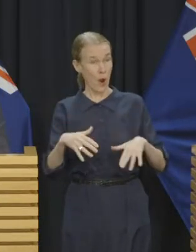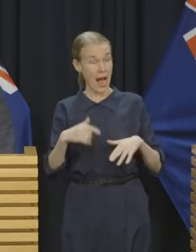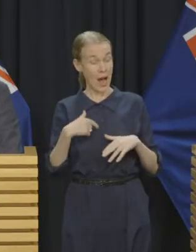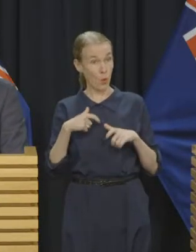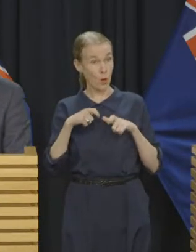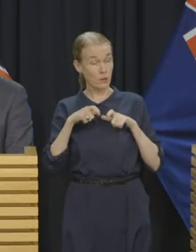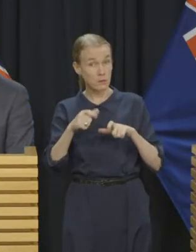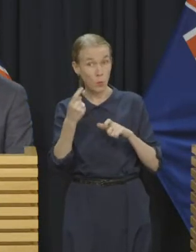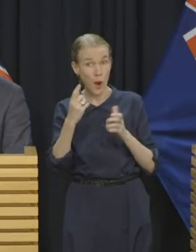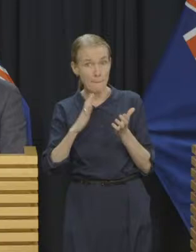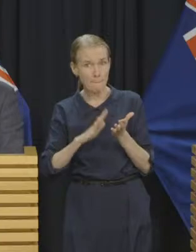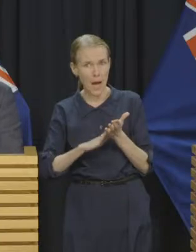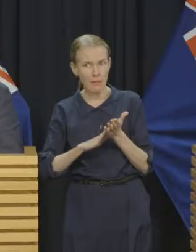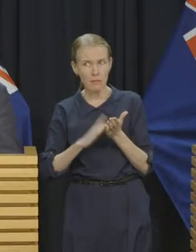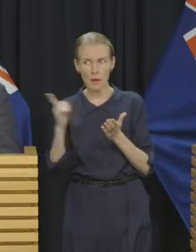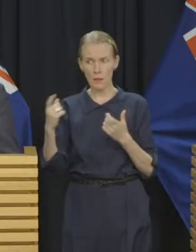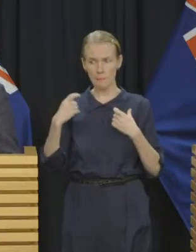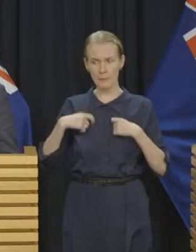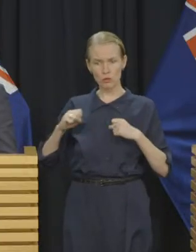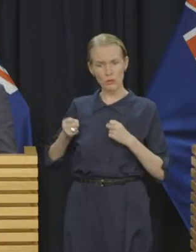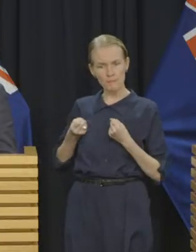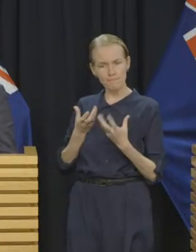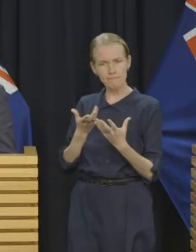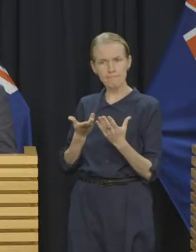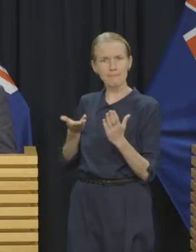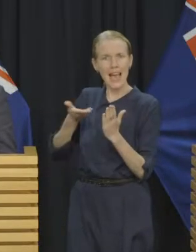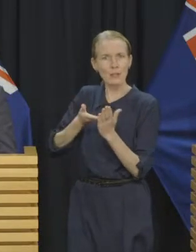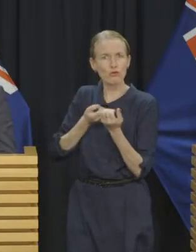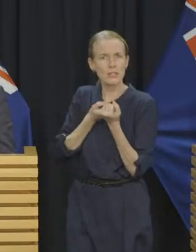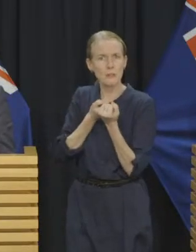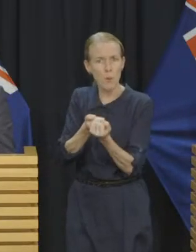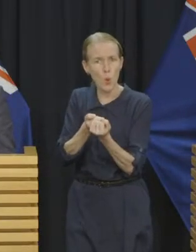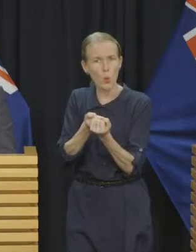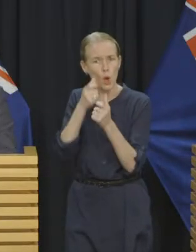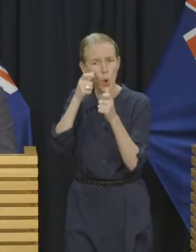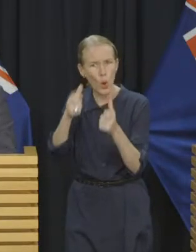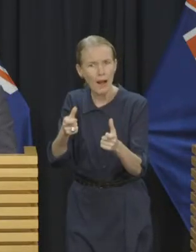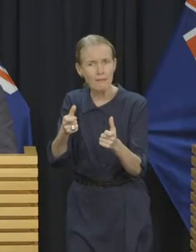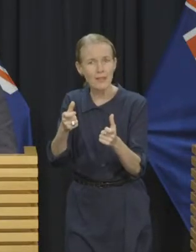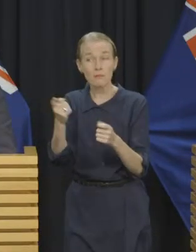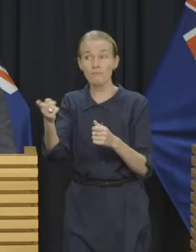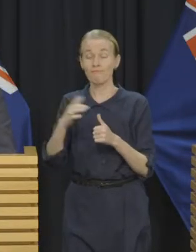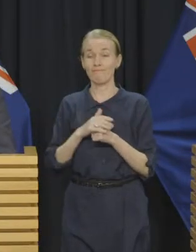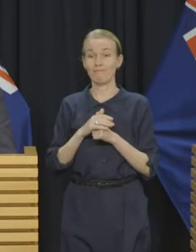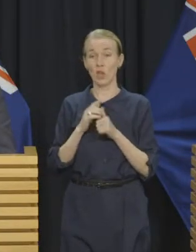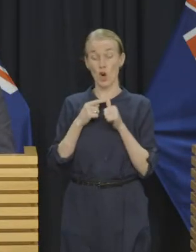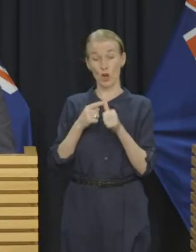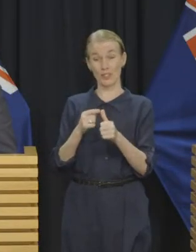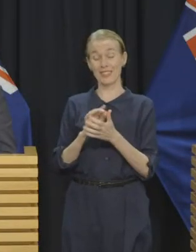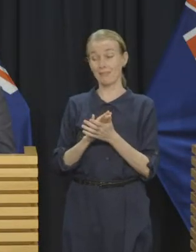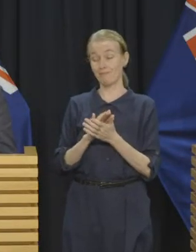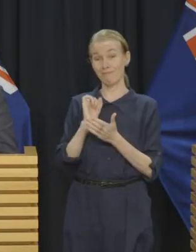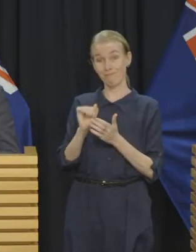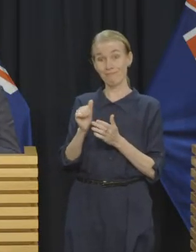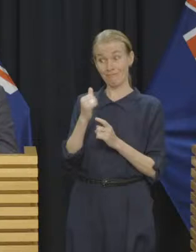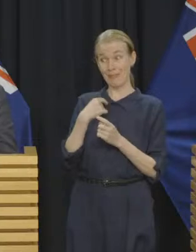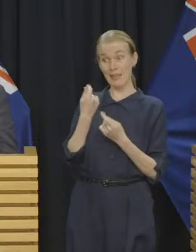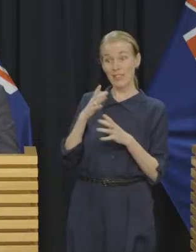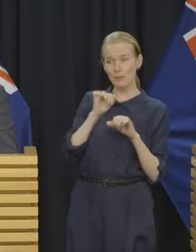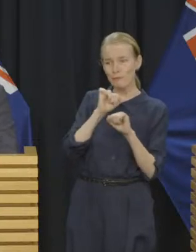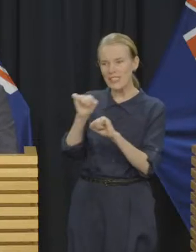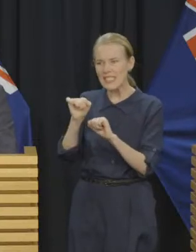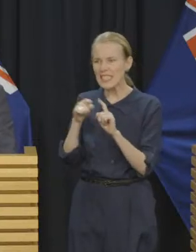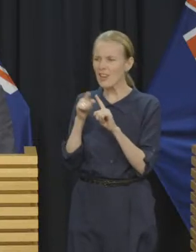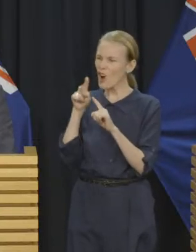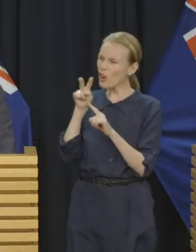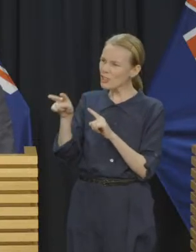things that I saw there was in the health team, where they were supporting people, they had a whole stash of nappies and toys and other